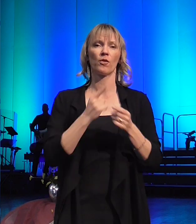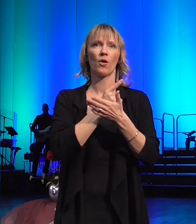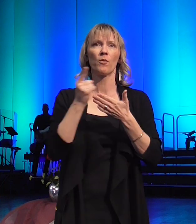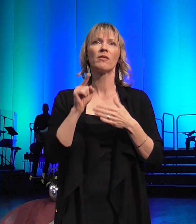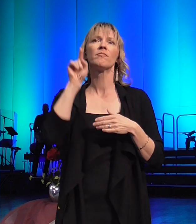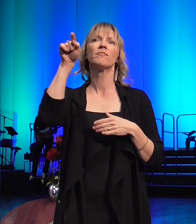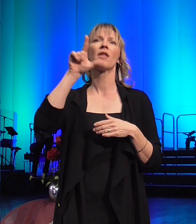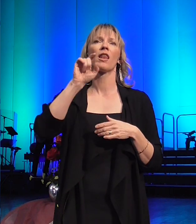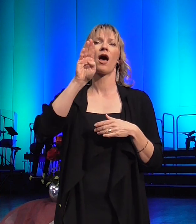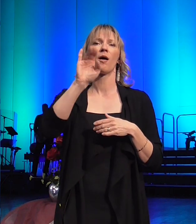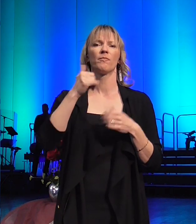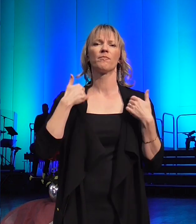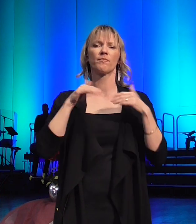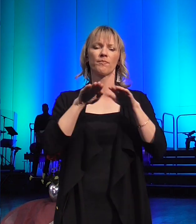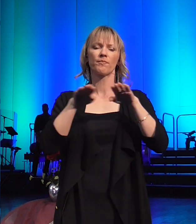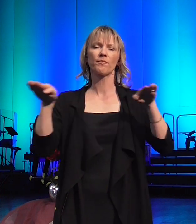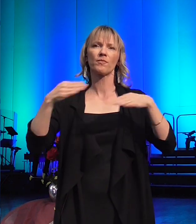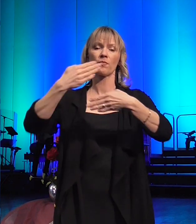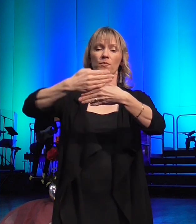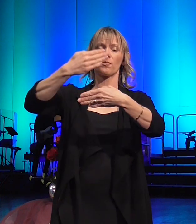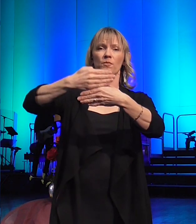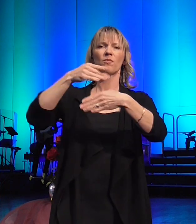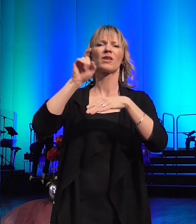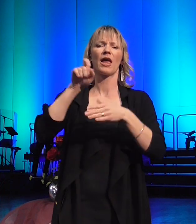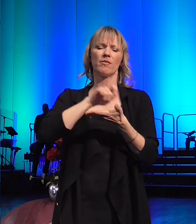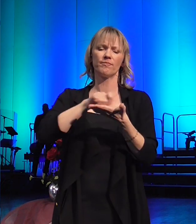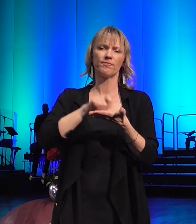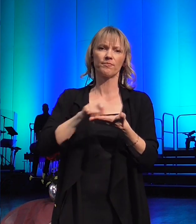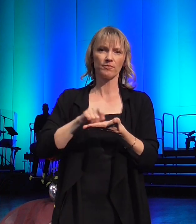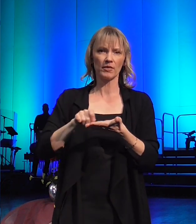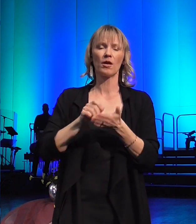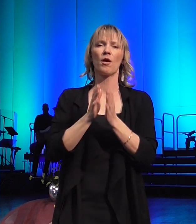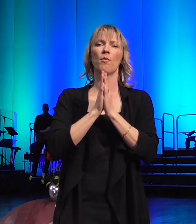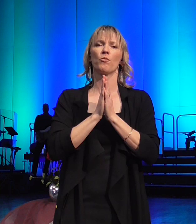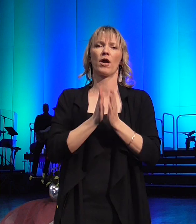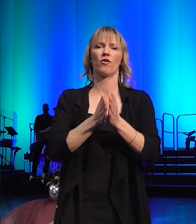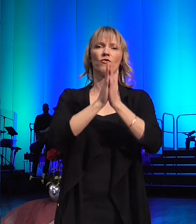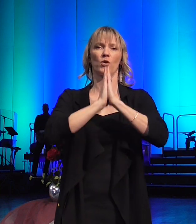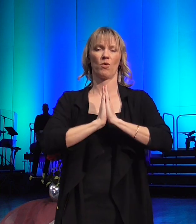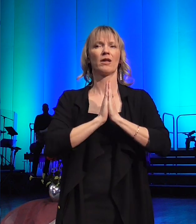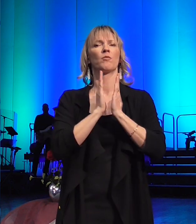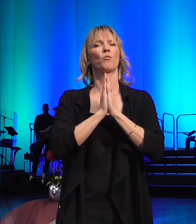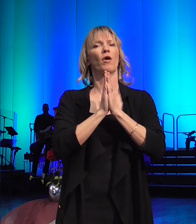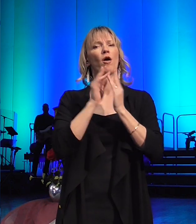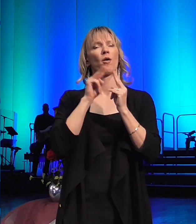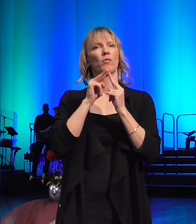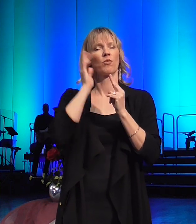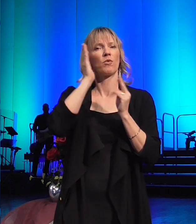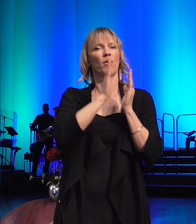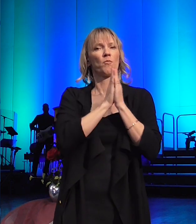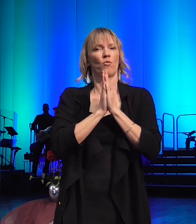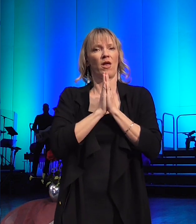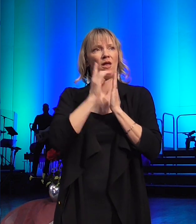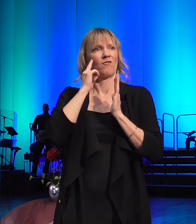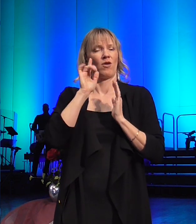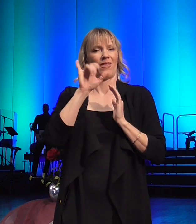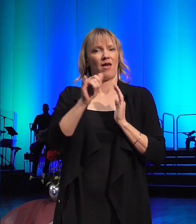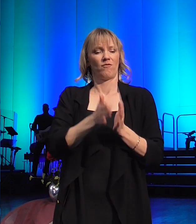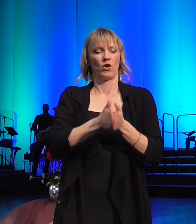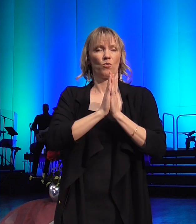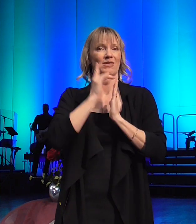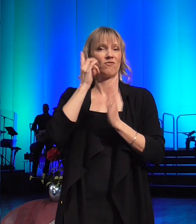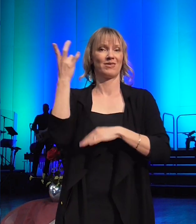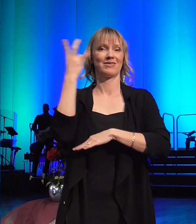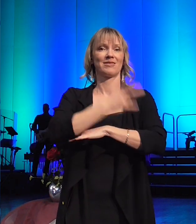the lobby along the counters near the windows, you can put in a prayer request, and our practitioner prayer partners will pray over your prayer request for